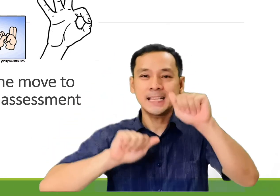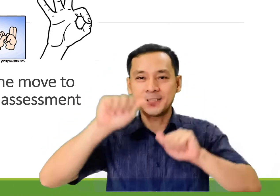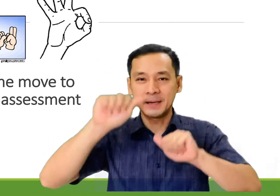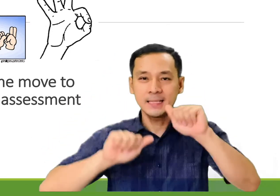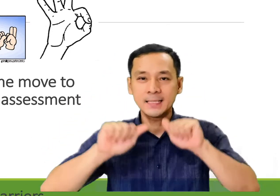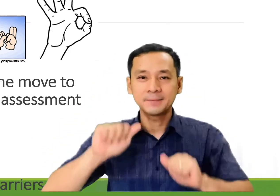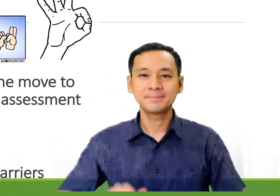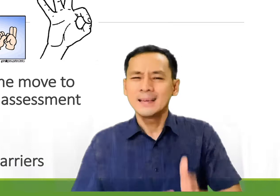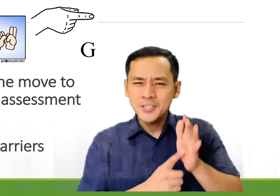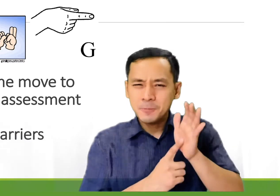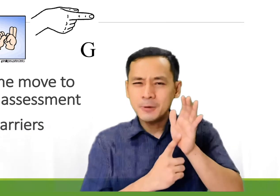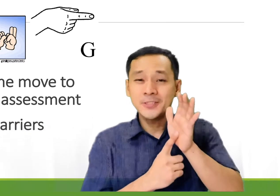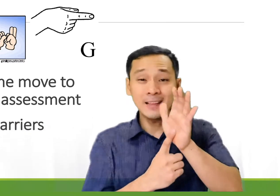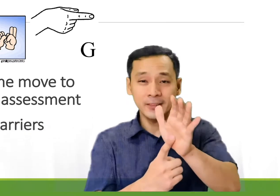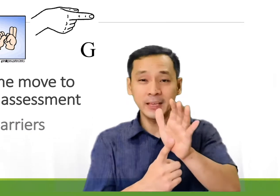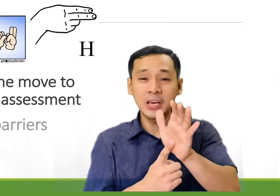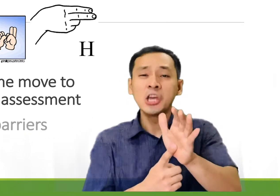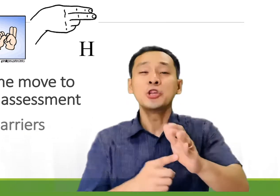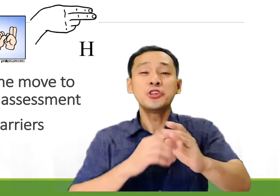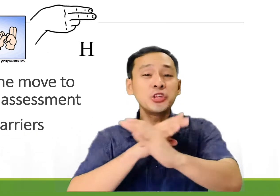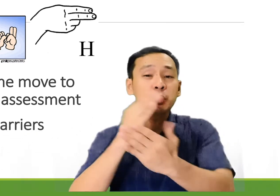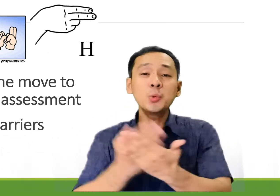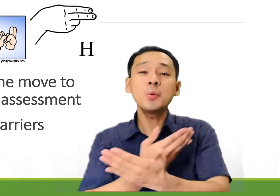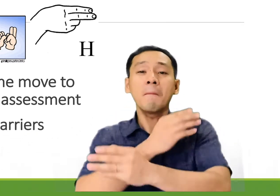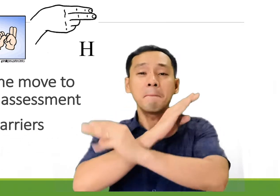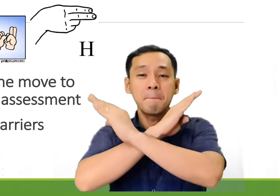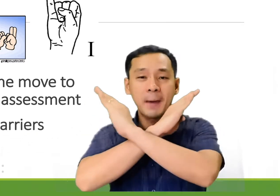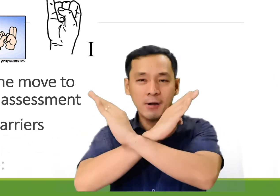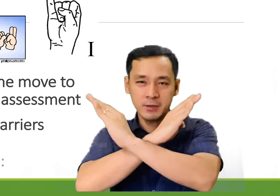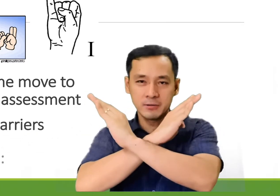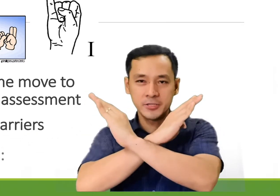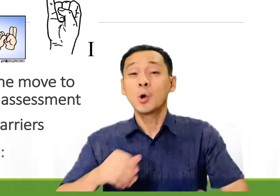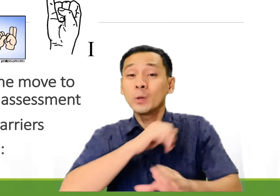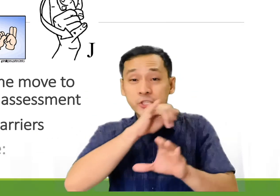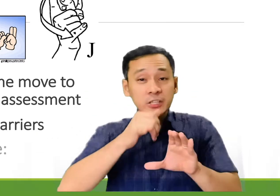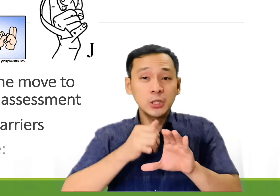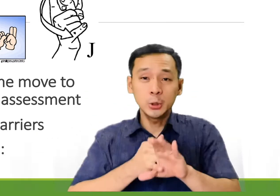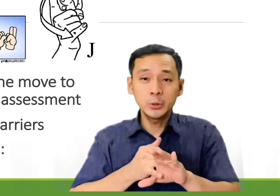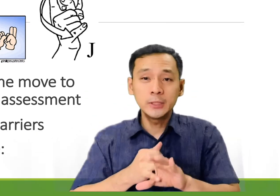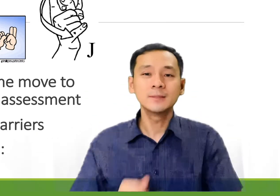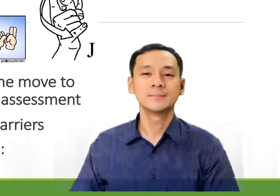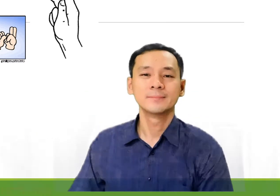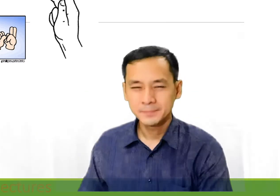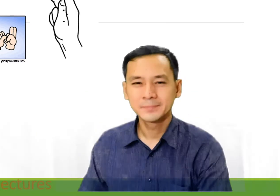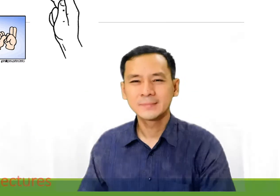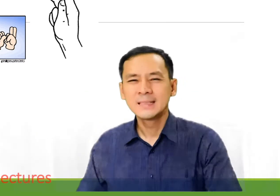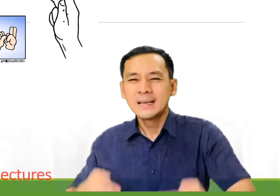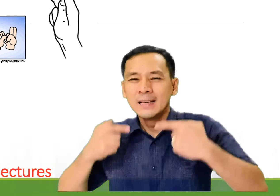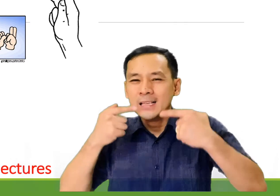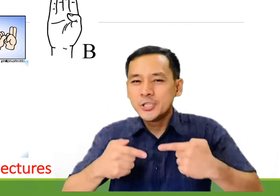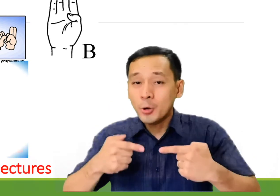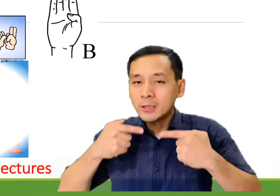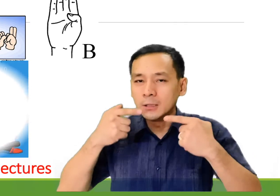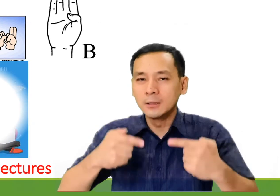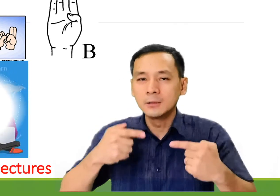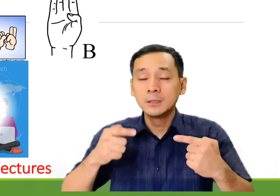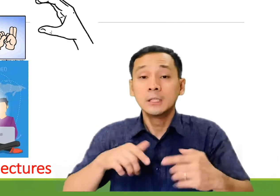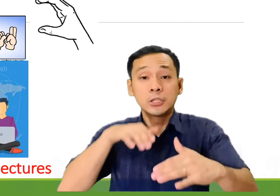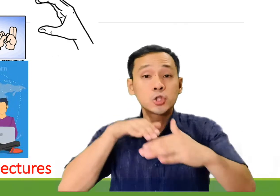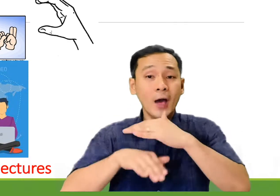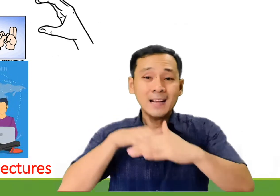and assessment is presenting new barriers, which include